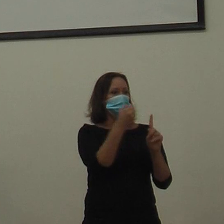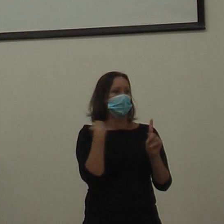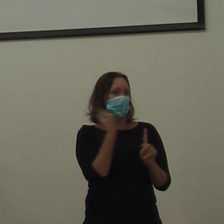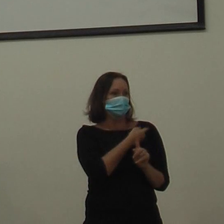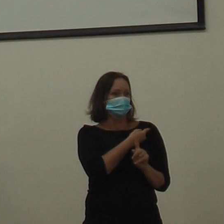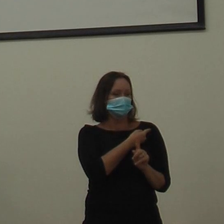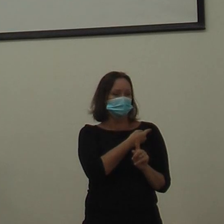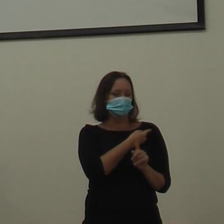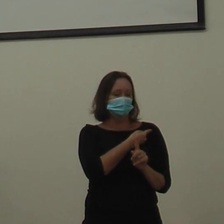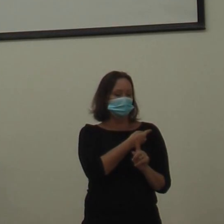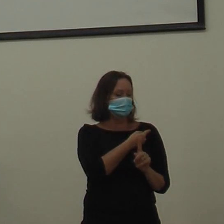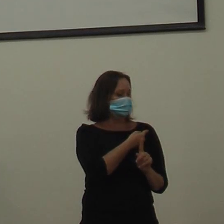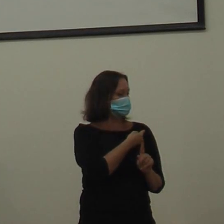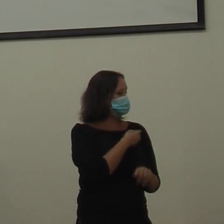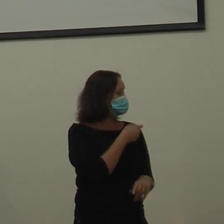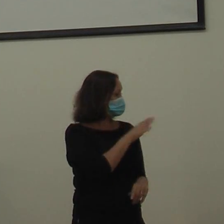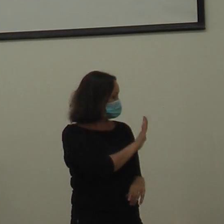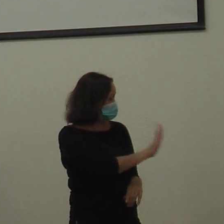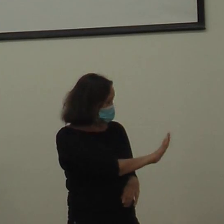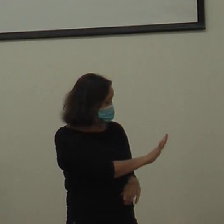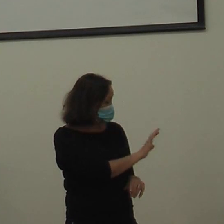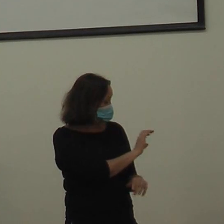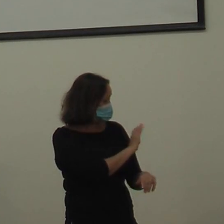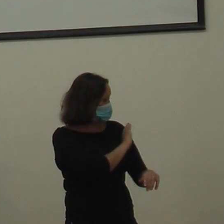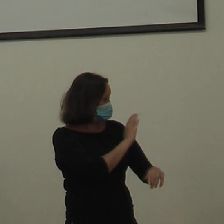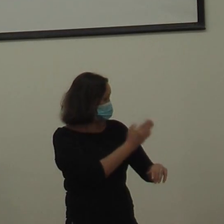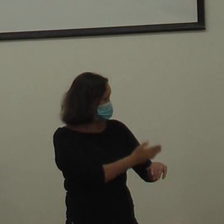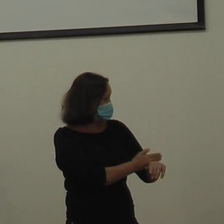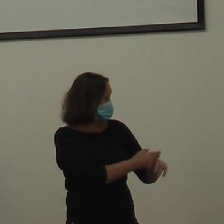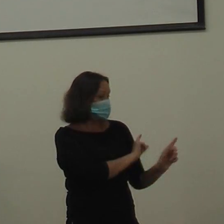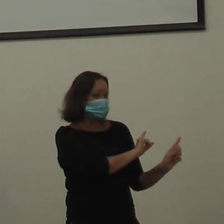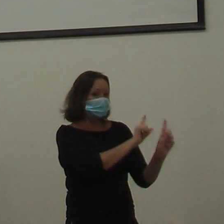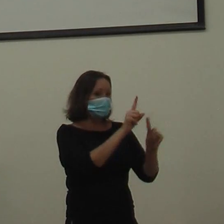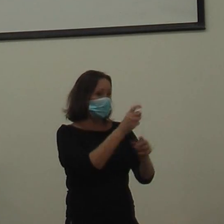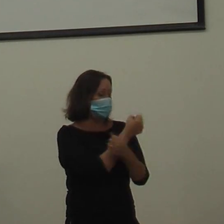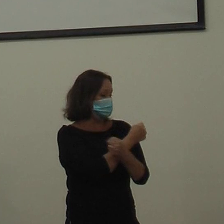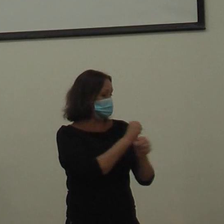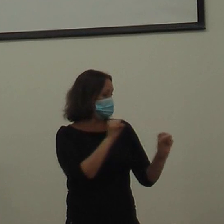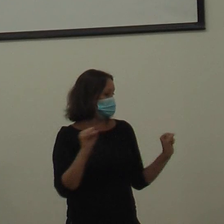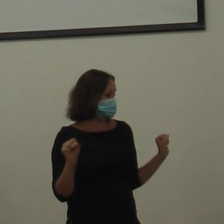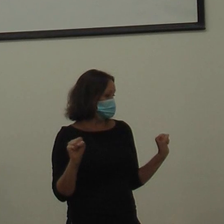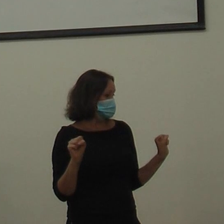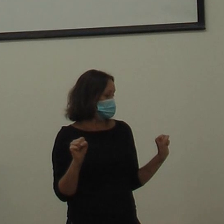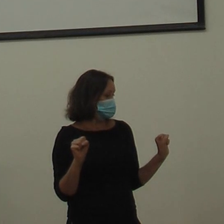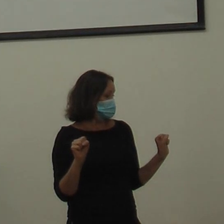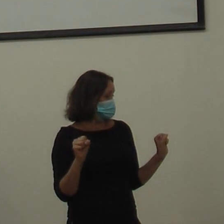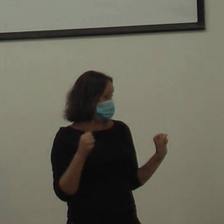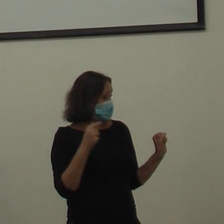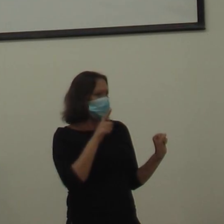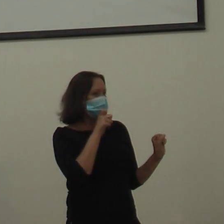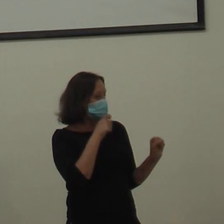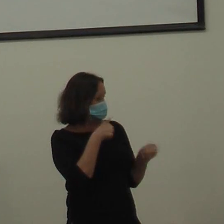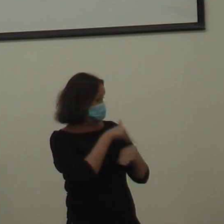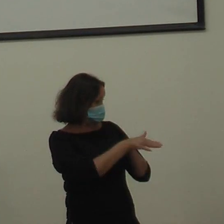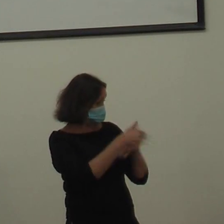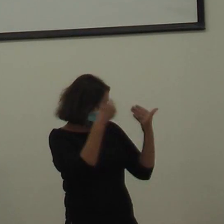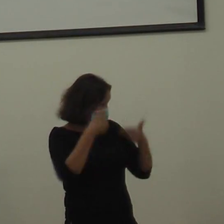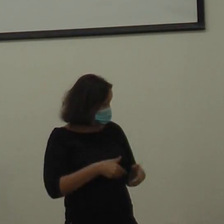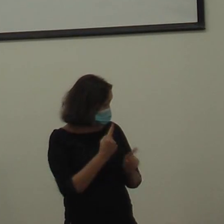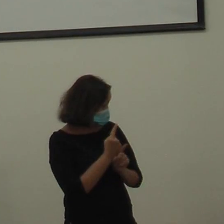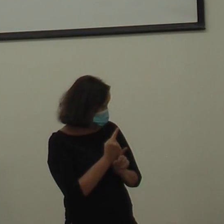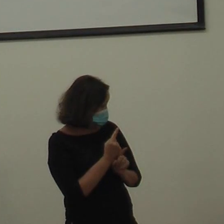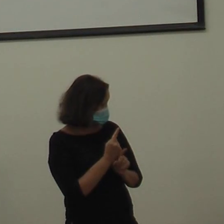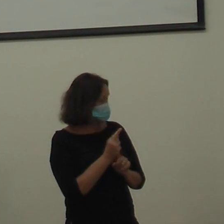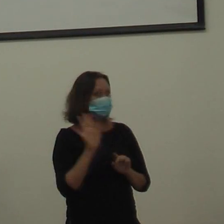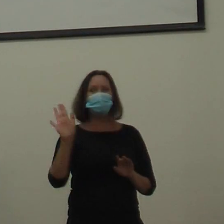strength you have and save Israel out of Midian's hand. Am I not sending you?" "Pardon me,